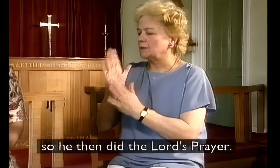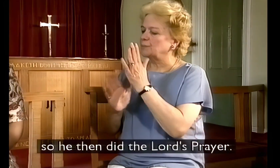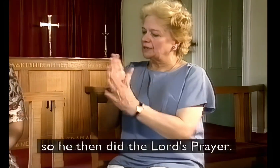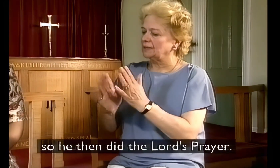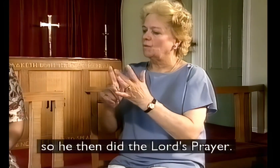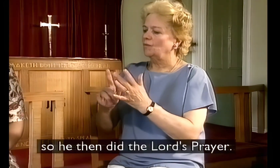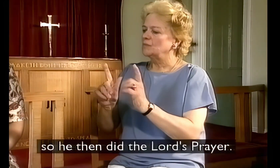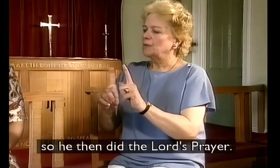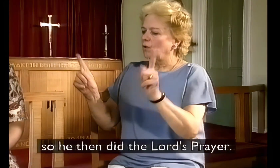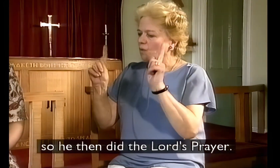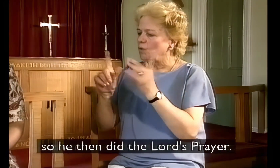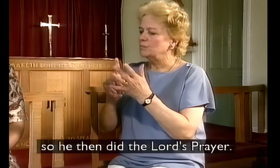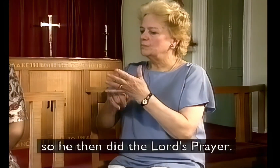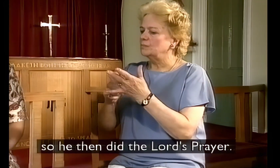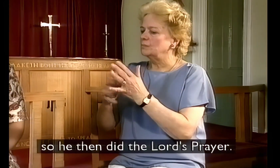So he then did the Lord's Prayer.